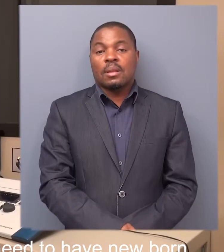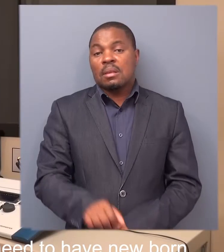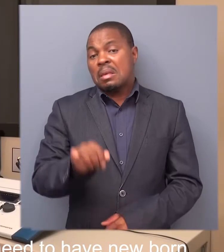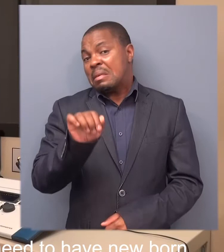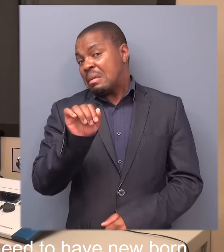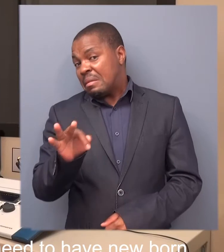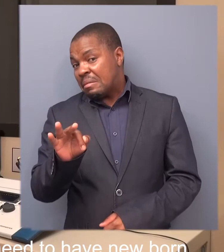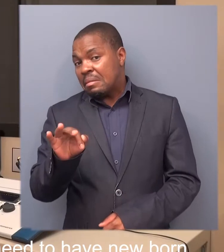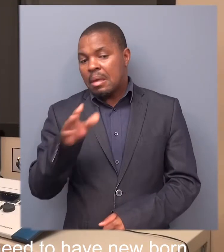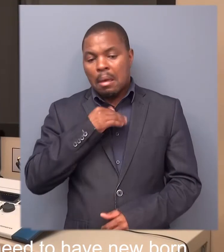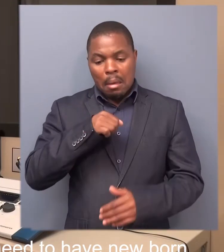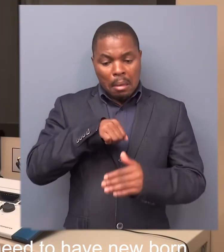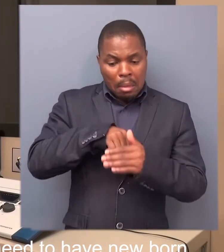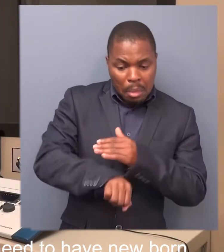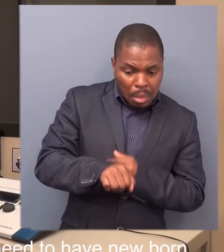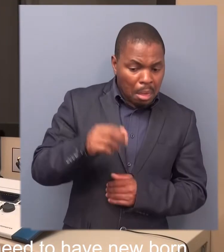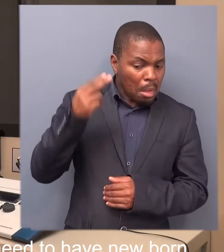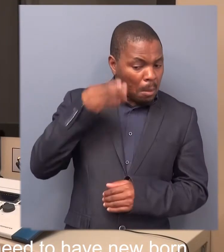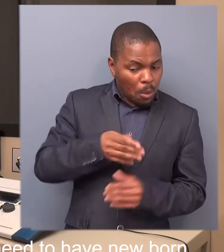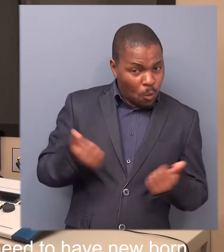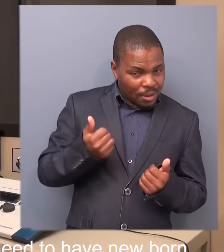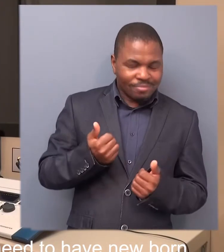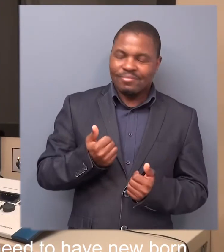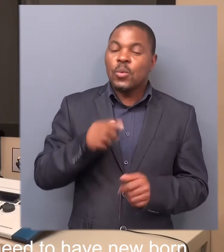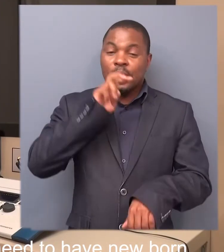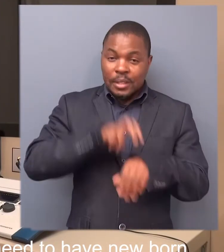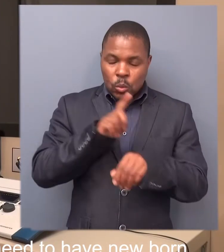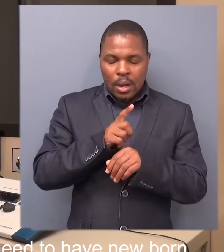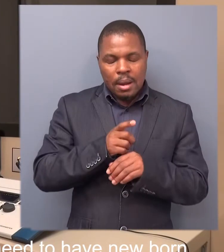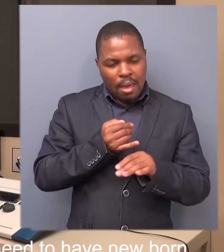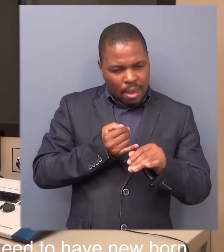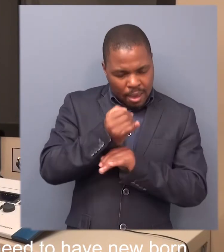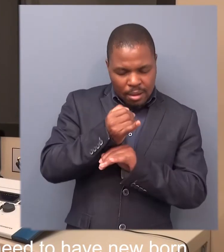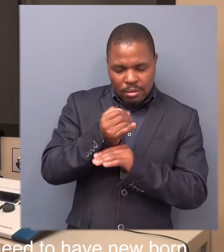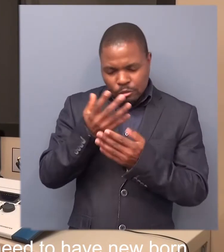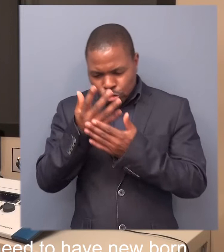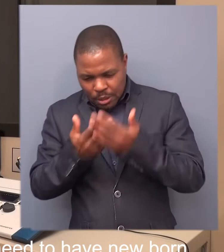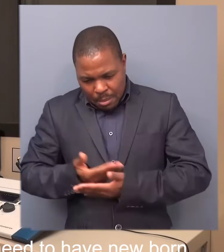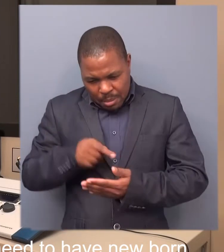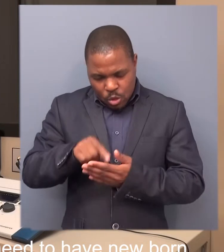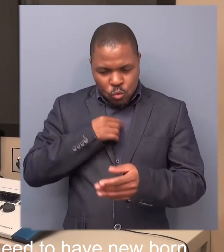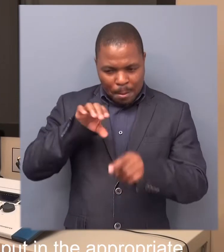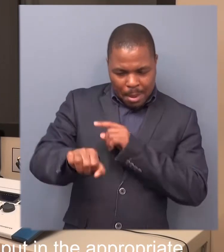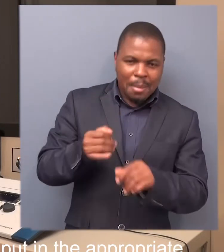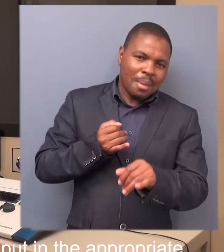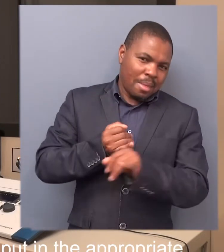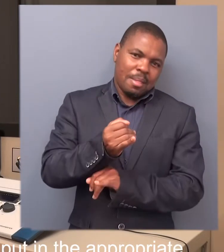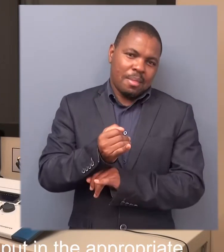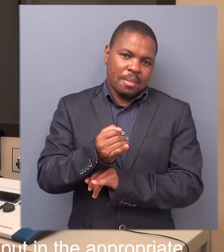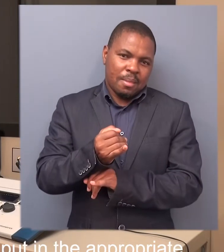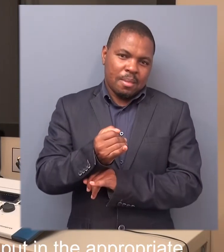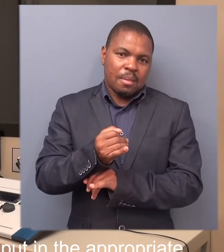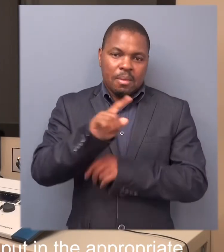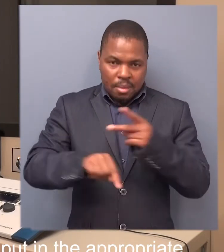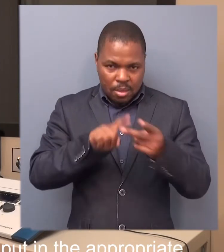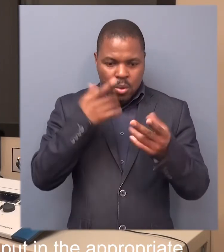So if it's a congenital hearing loss, we need to have newborn hearing loss. We need to identify all congenital hearing losses as soon as possible